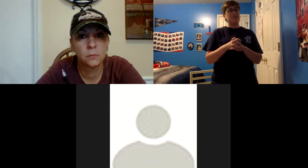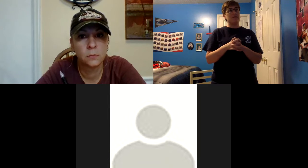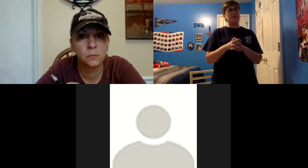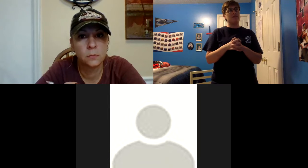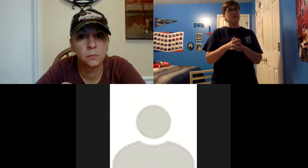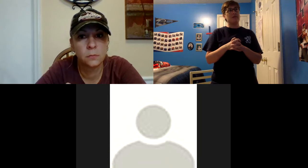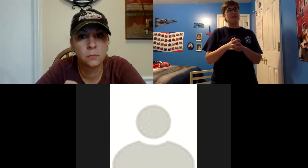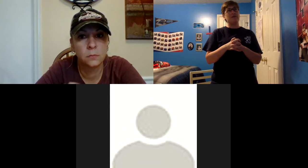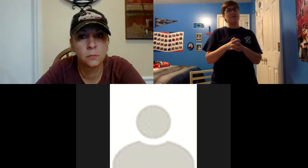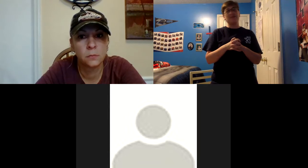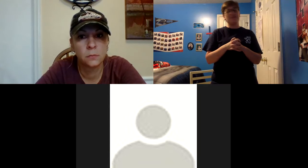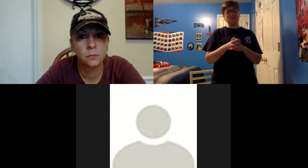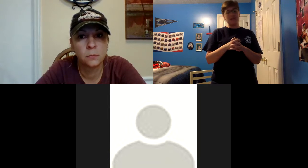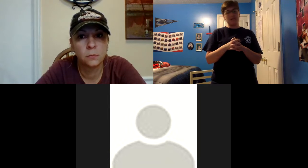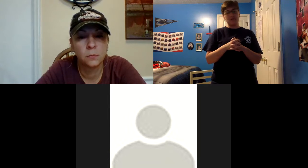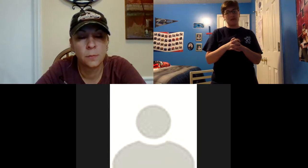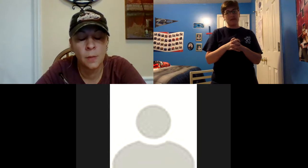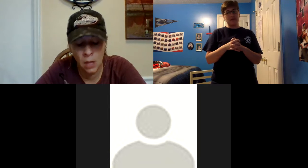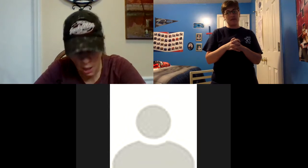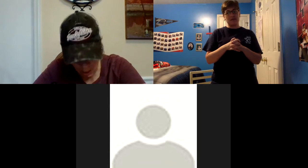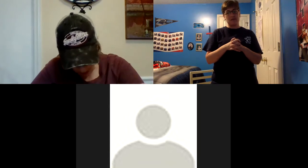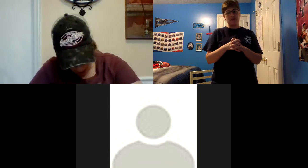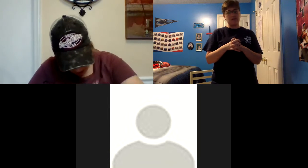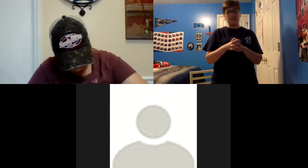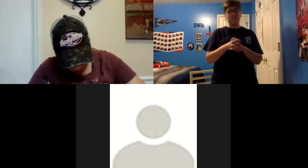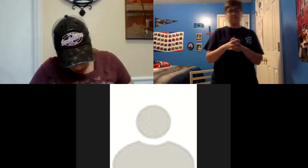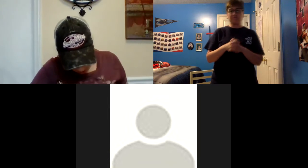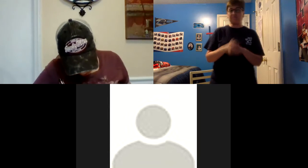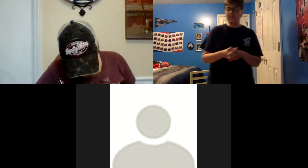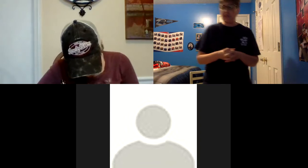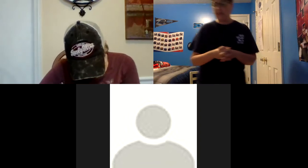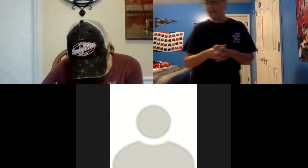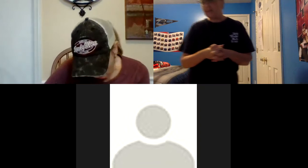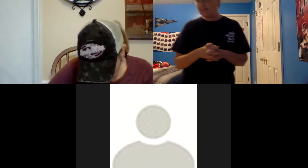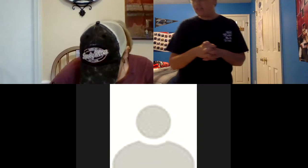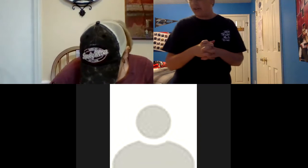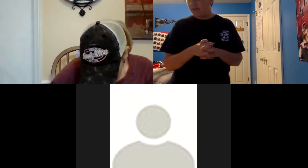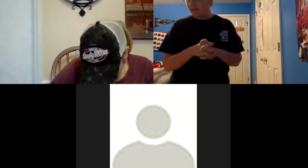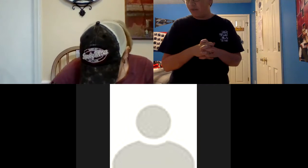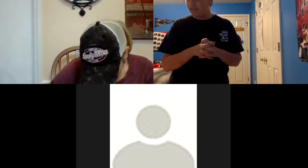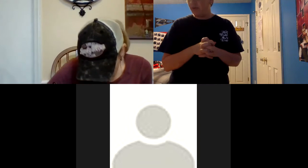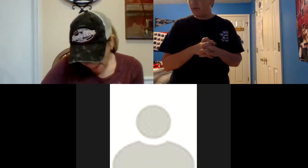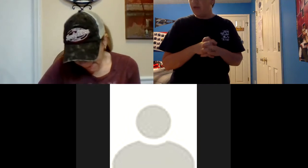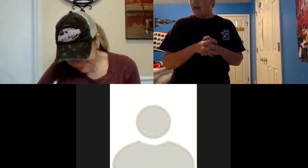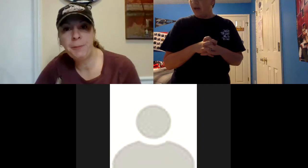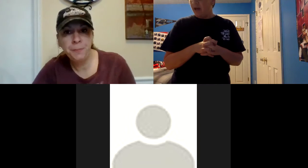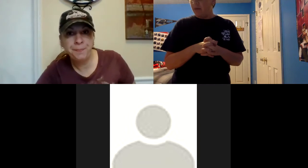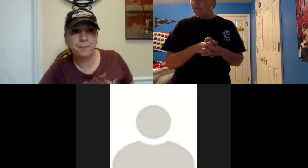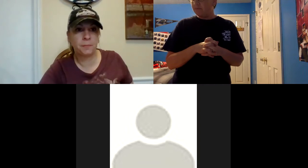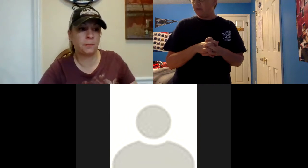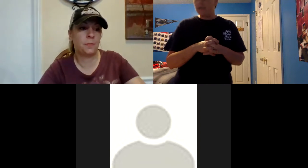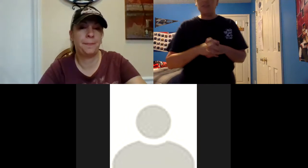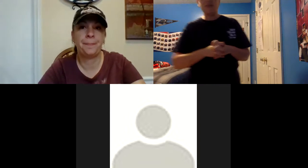She's finished. I'm trying to think if there's any other way I can think of how to use done. And that's all I come up with. So,